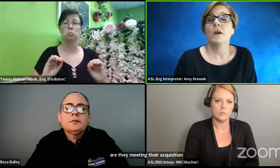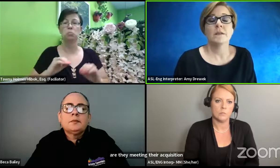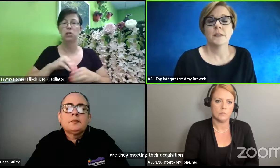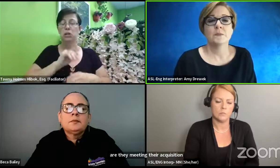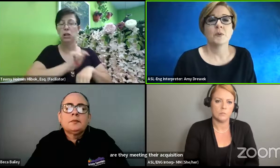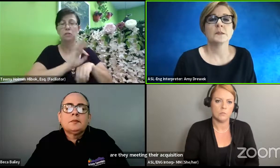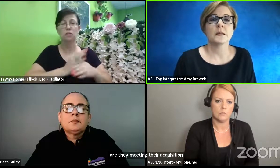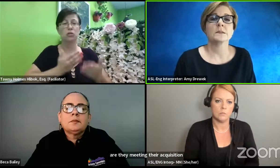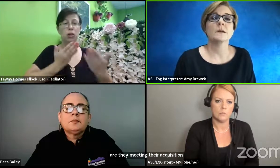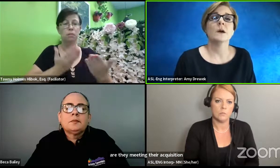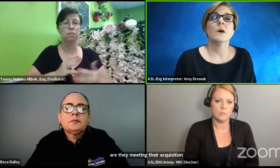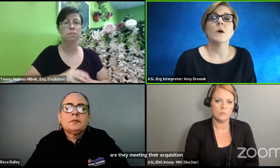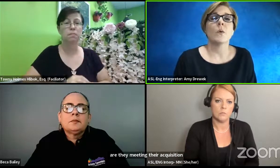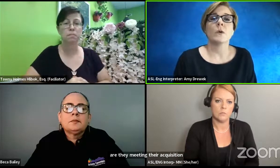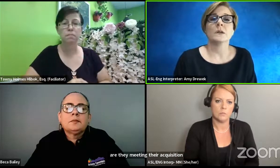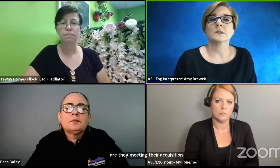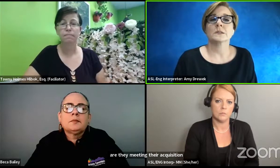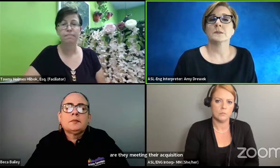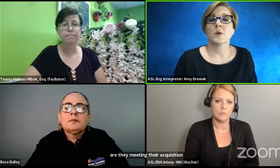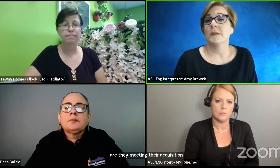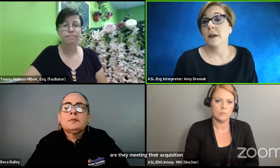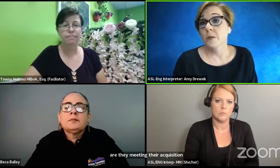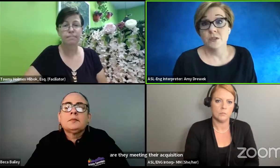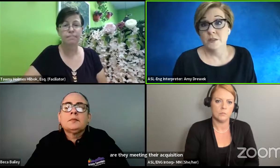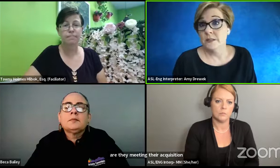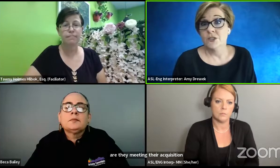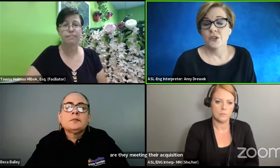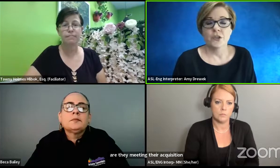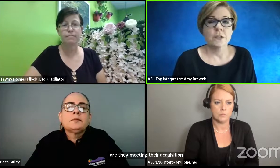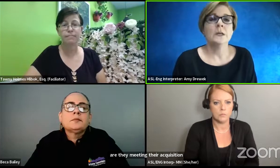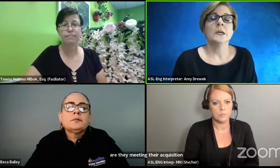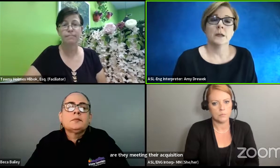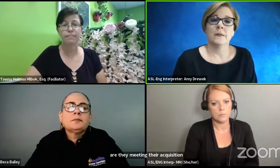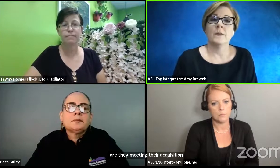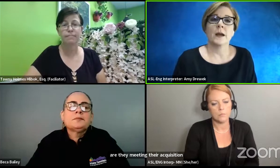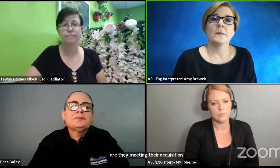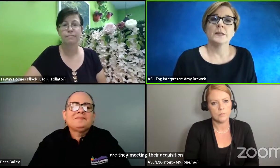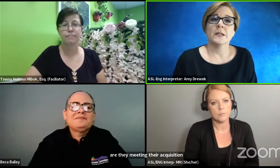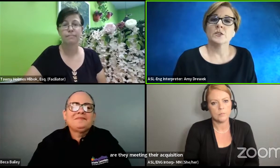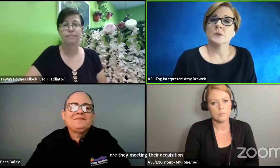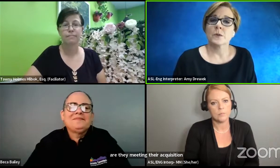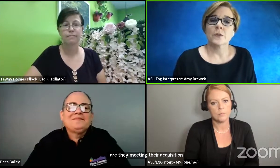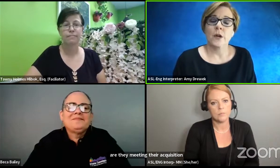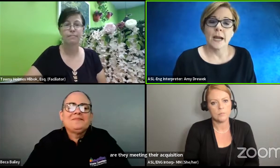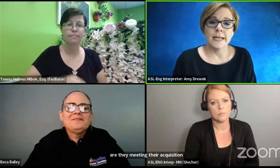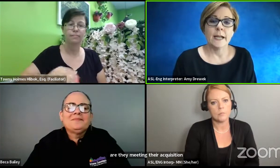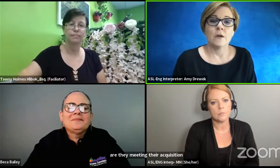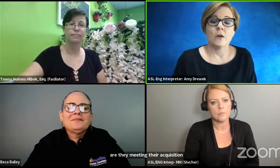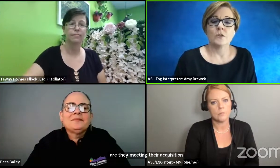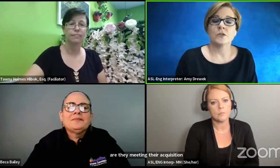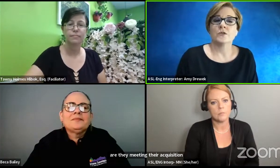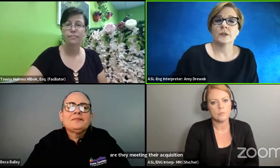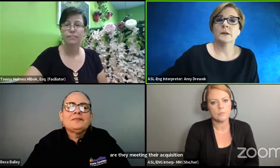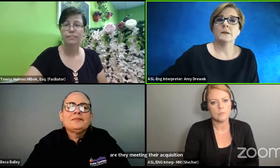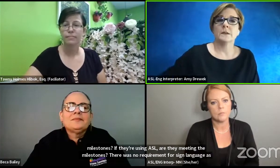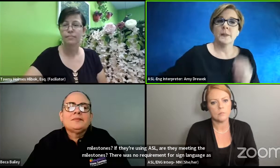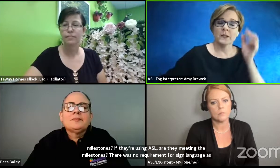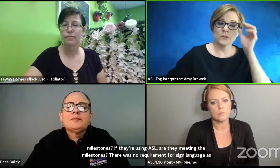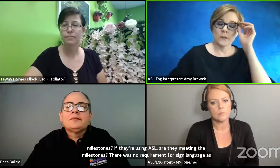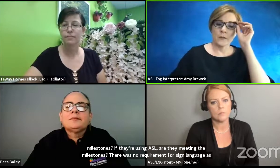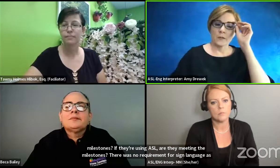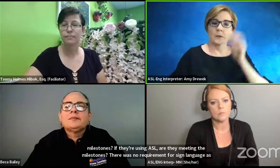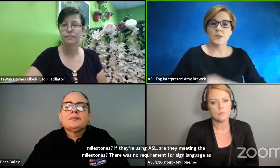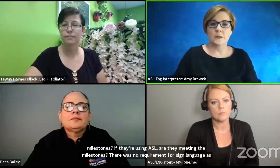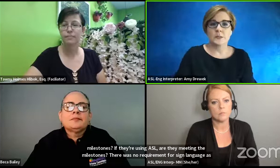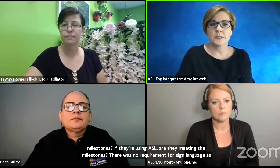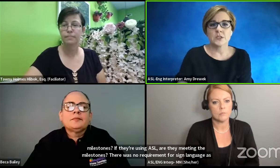as part of this process or spoken language in turn. The recommendations were for any and all children to